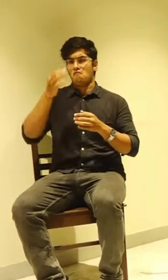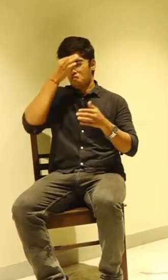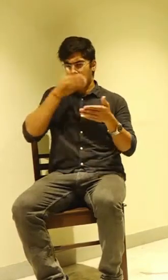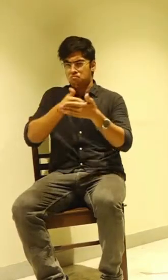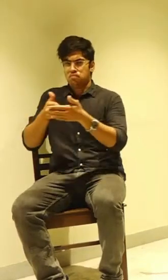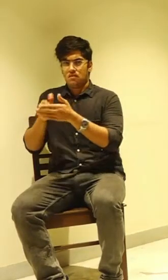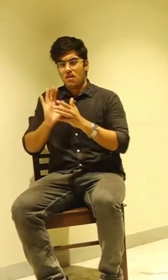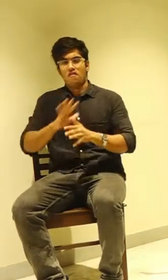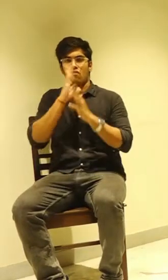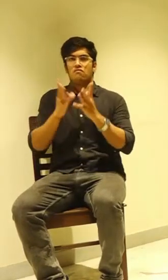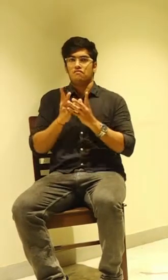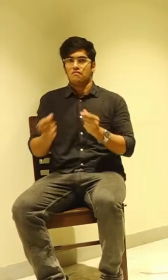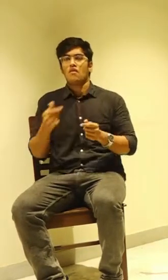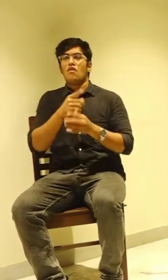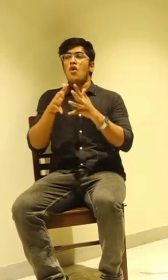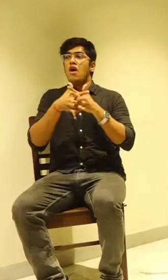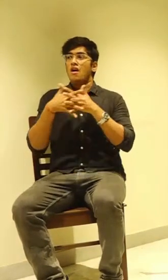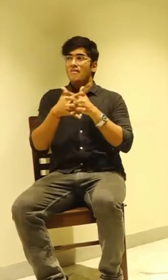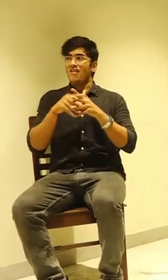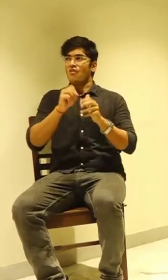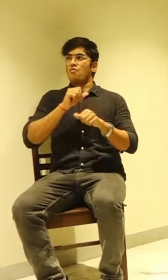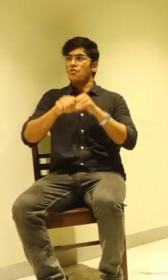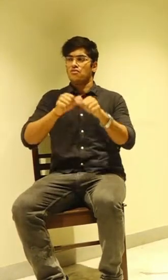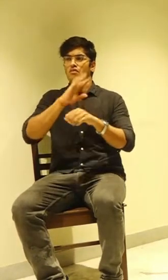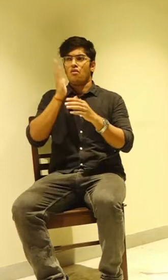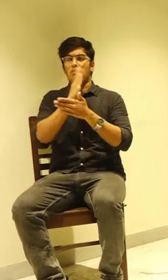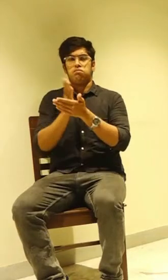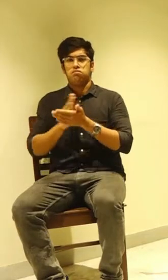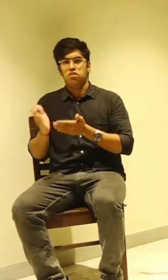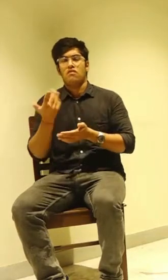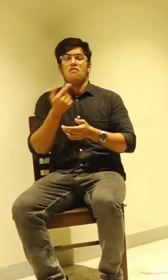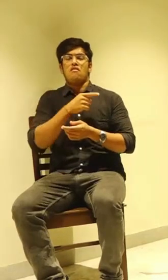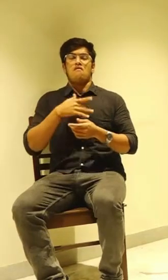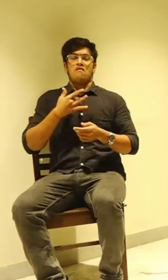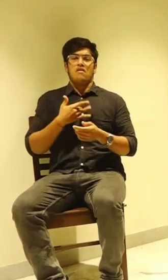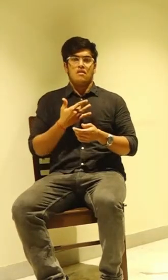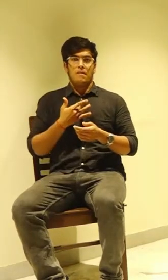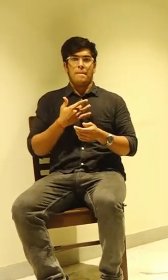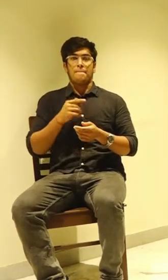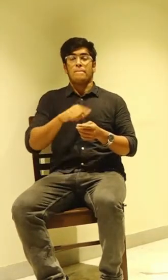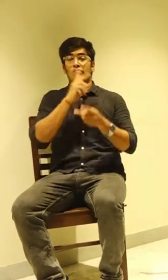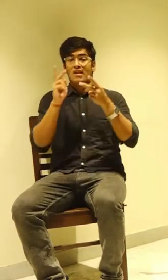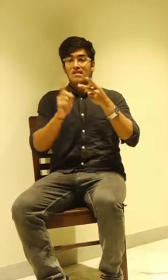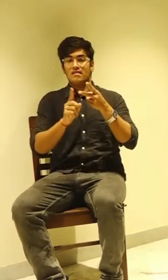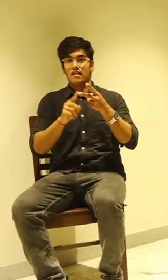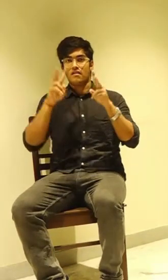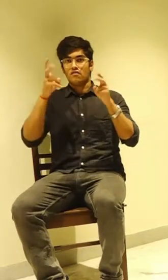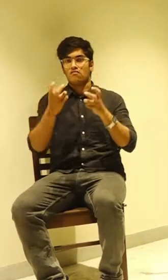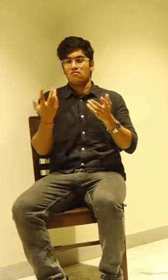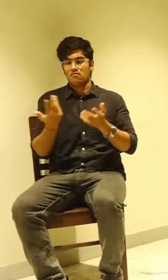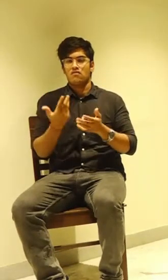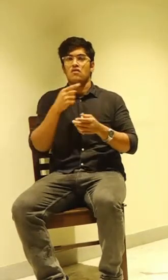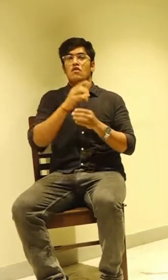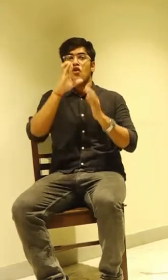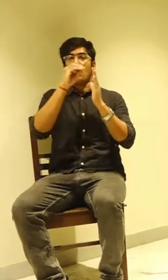same path that America went down, so just do away with due process. That seems to be one story. The other story is that the Constituent